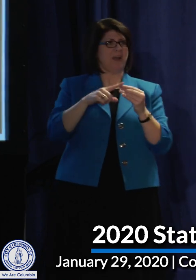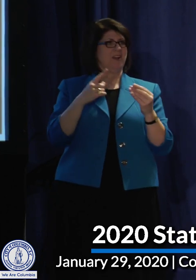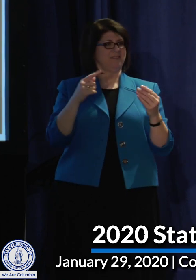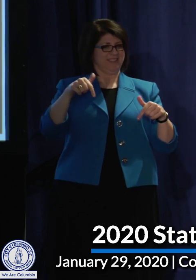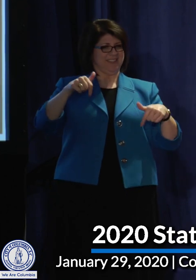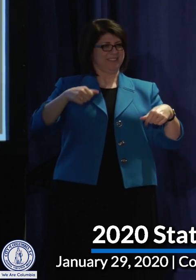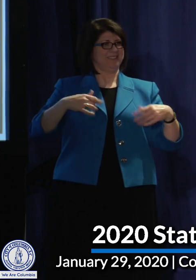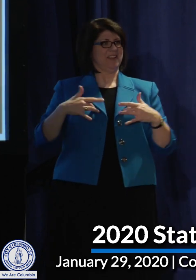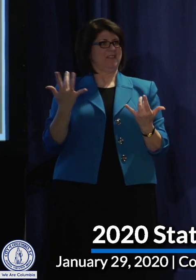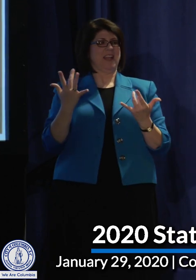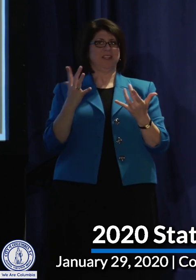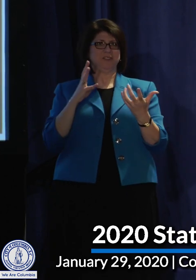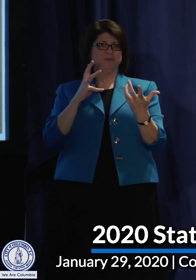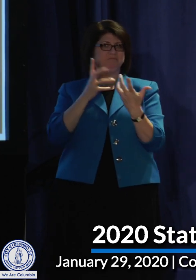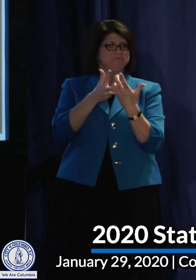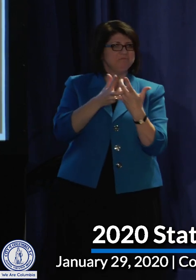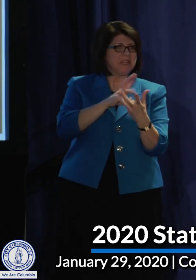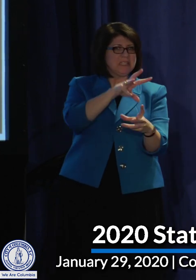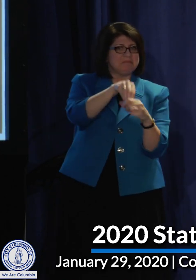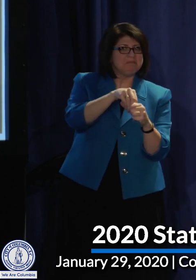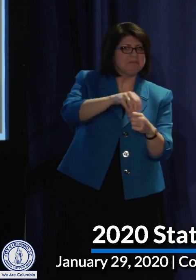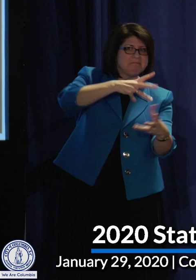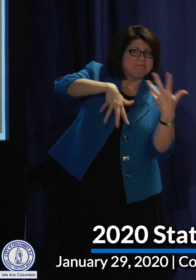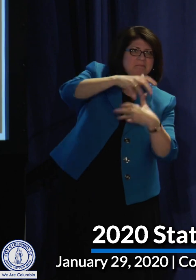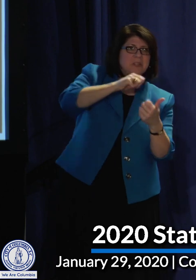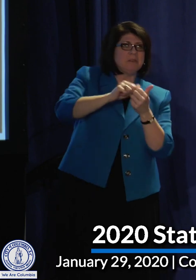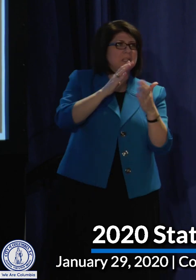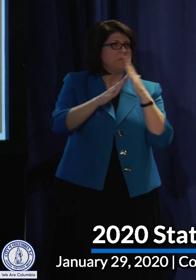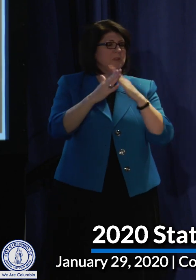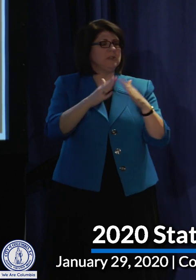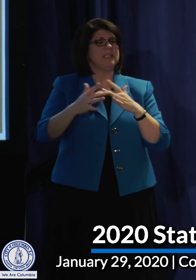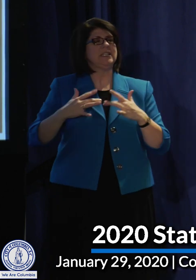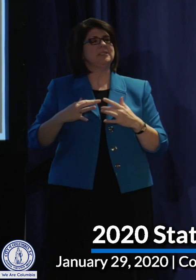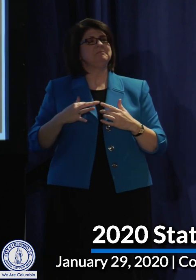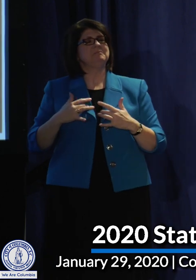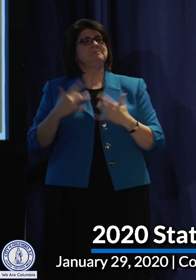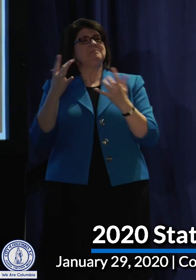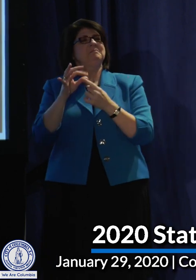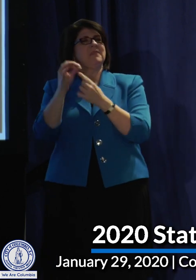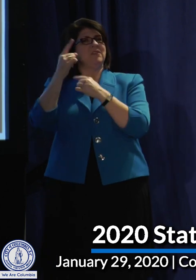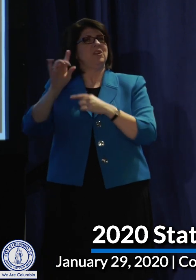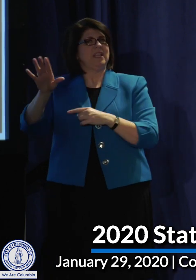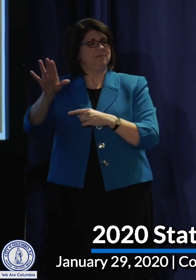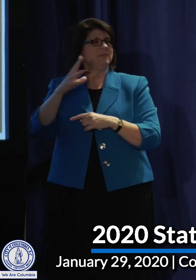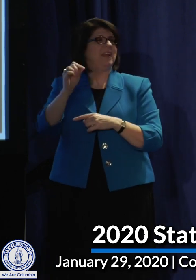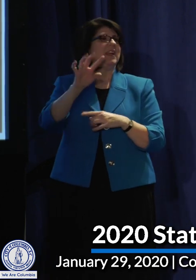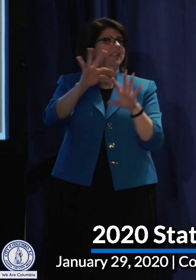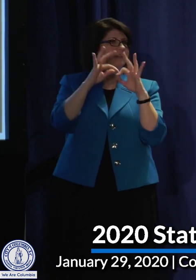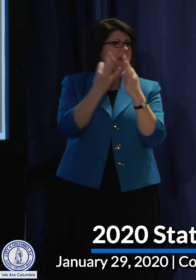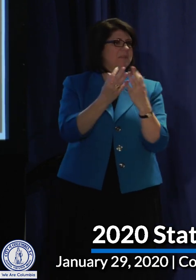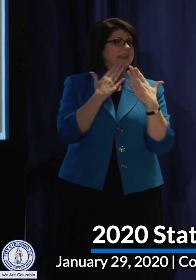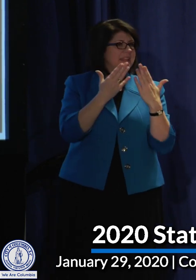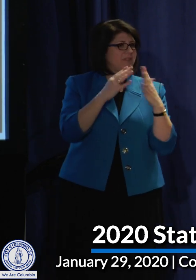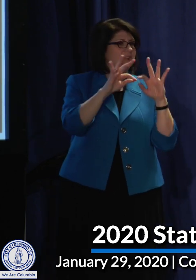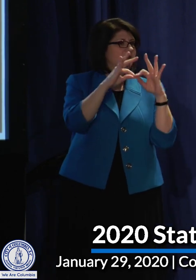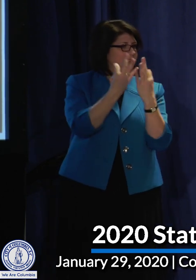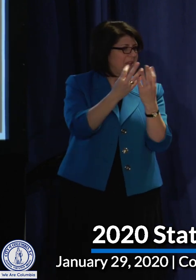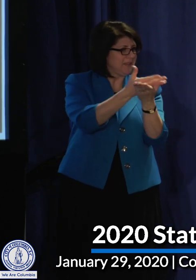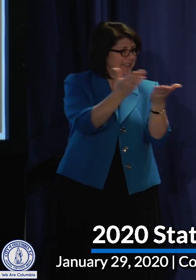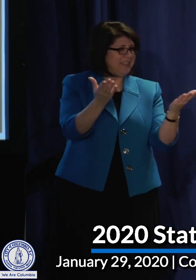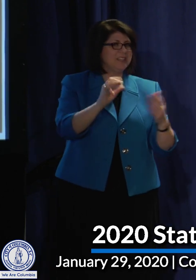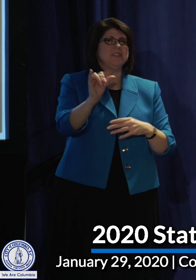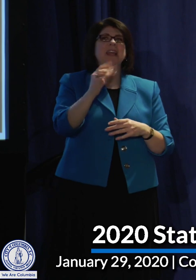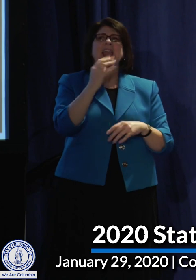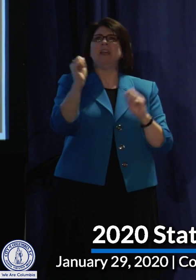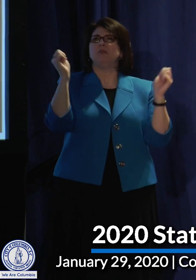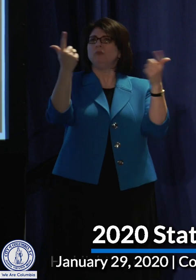to engage with the community, and it's a very special occasion for him and his family. We're thankful for their presence tonight and